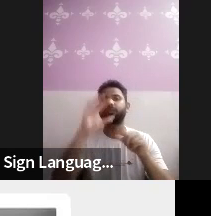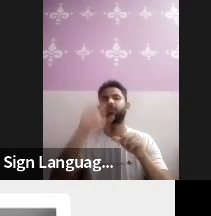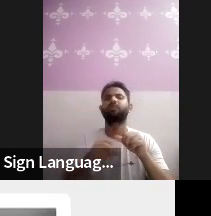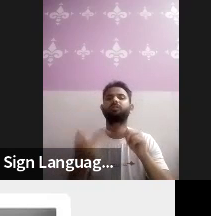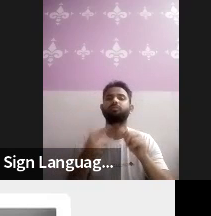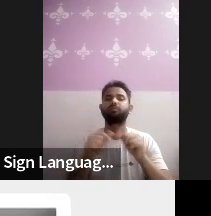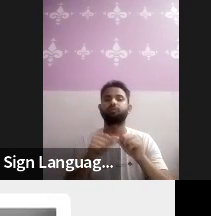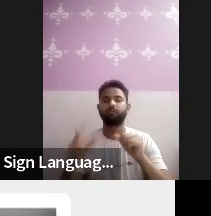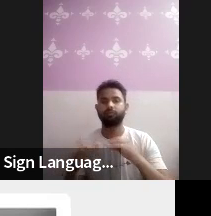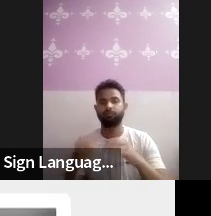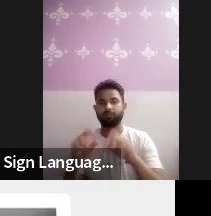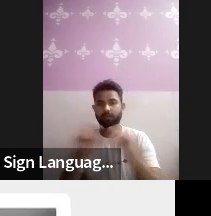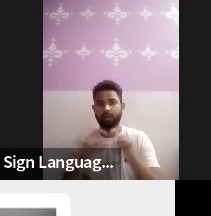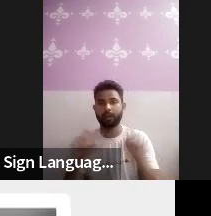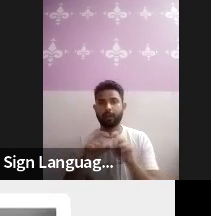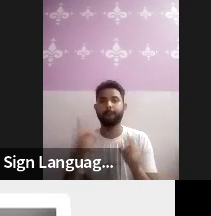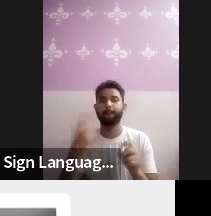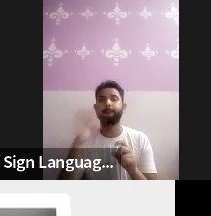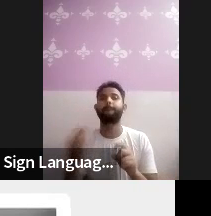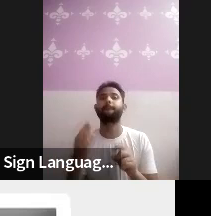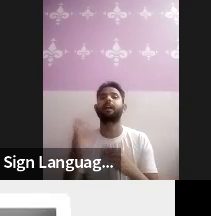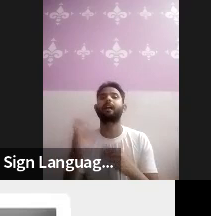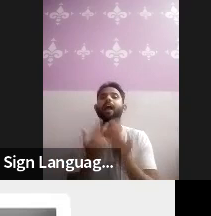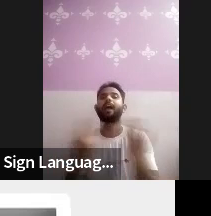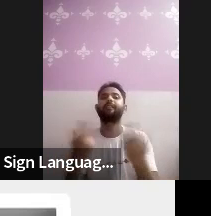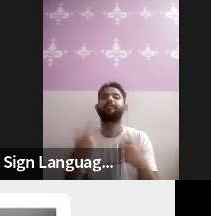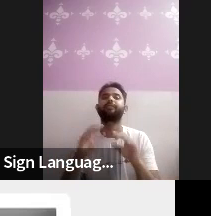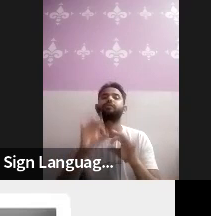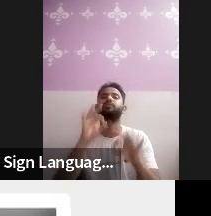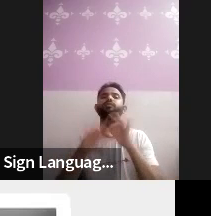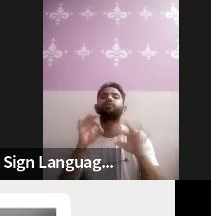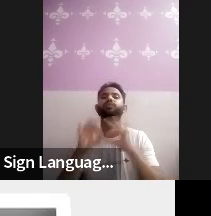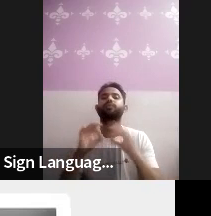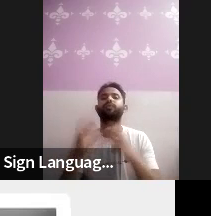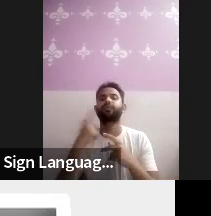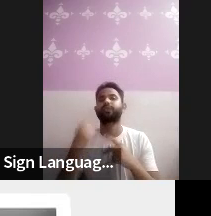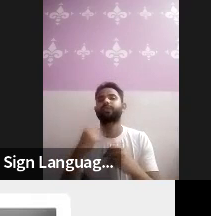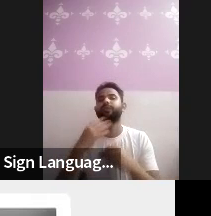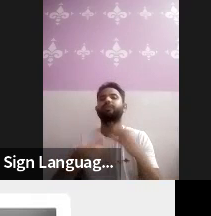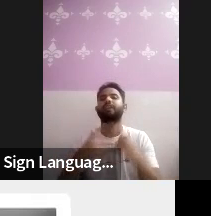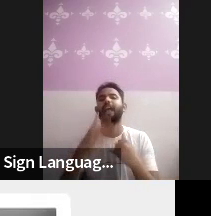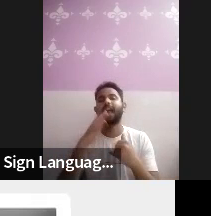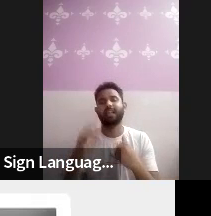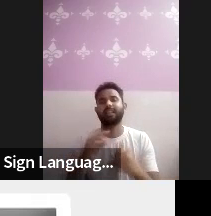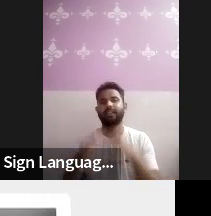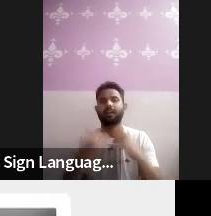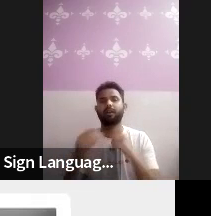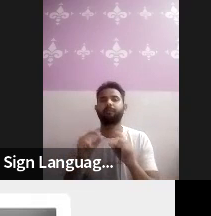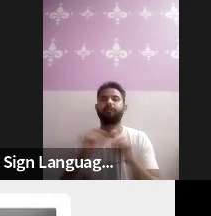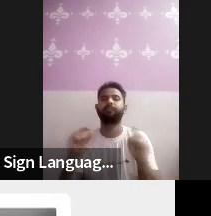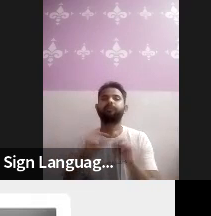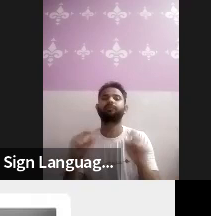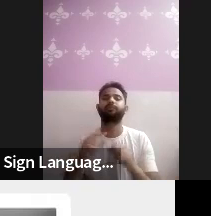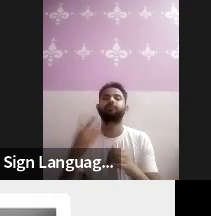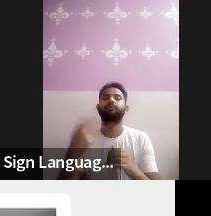the photograph, but most people wouldn't know those dimensions, whether they were correct or not. So they just